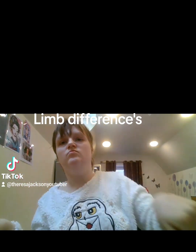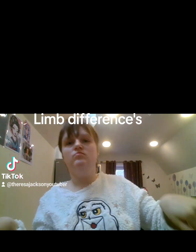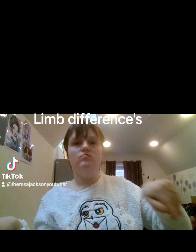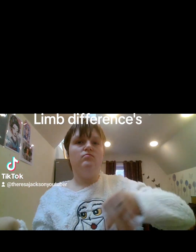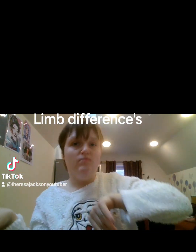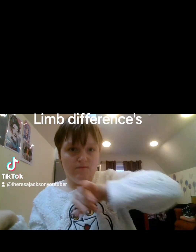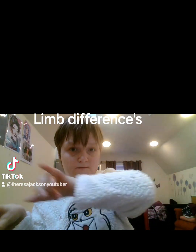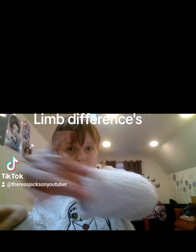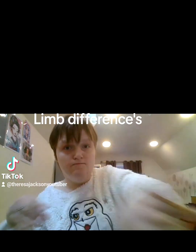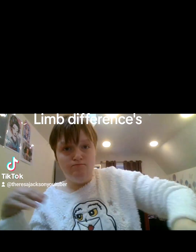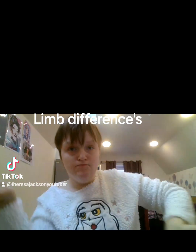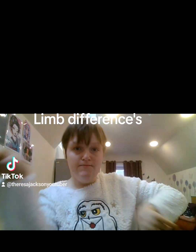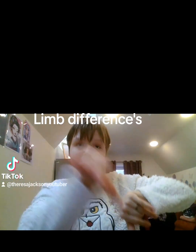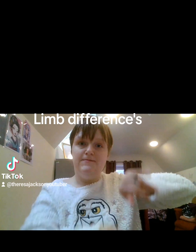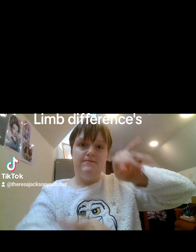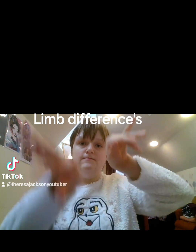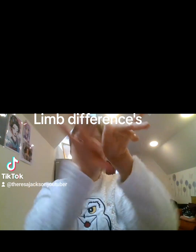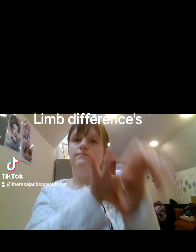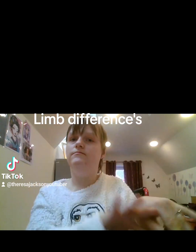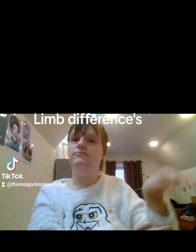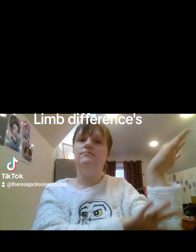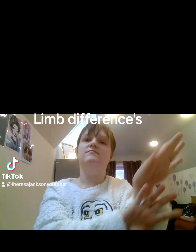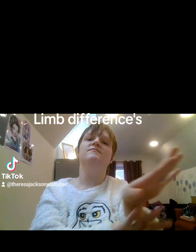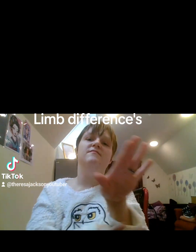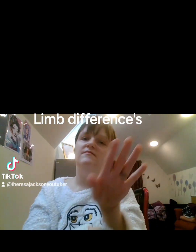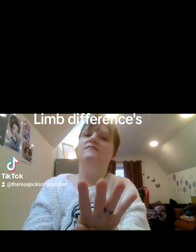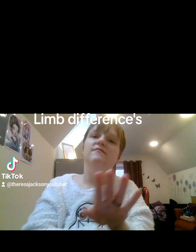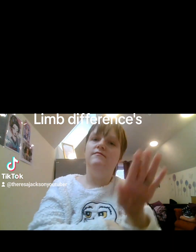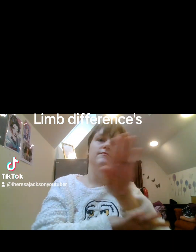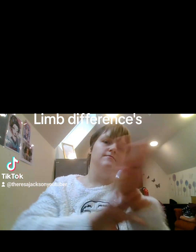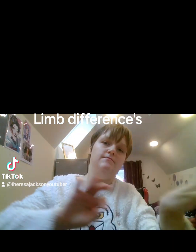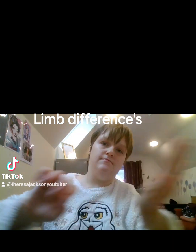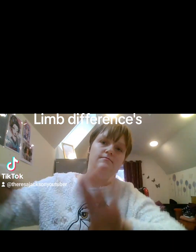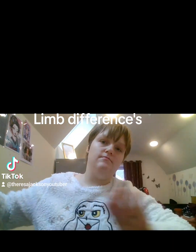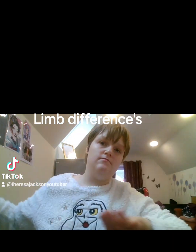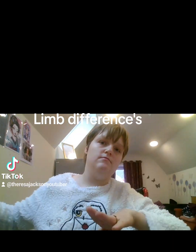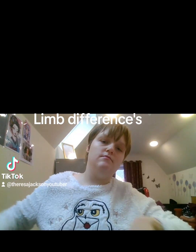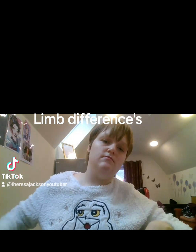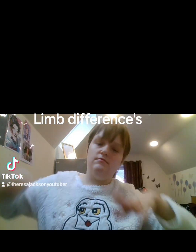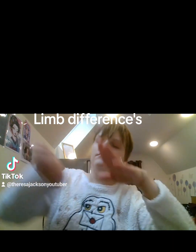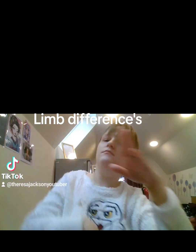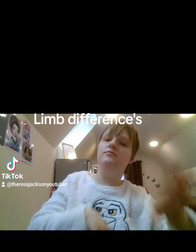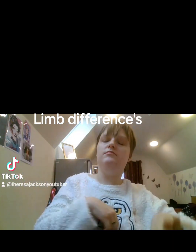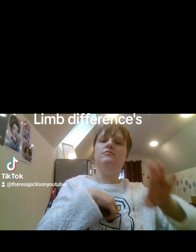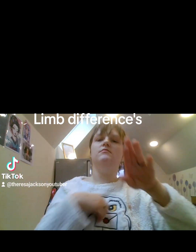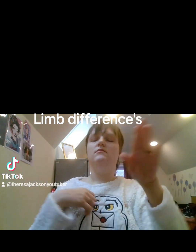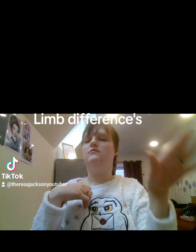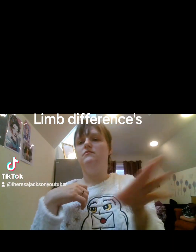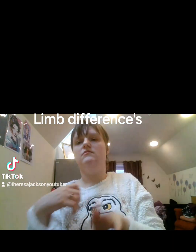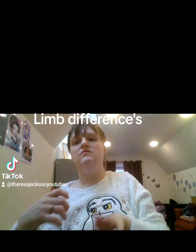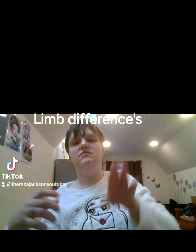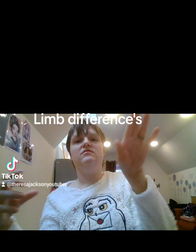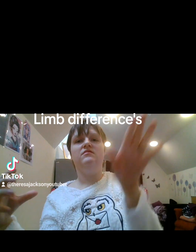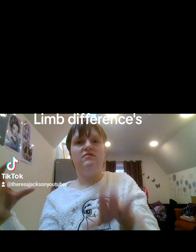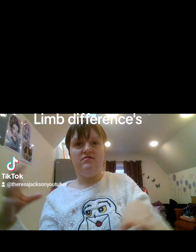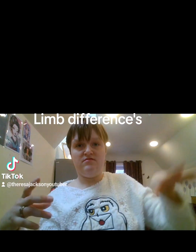these connections, you can learn about adaptive technologies and strategies that can enhance your